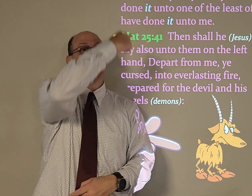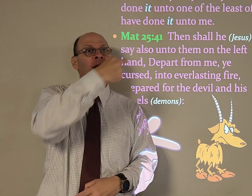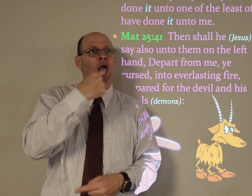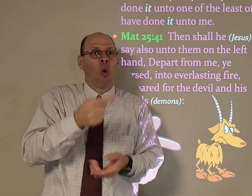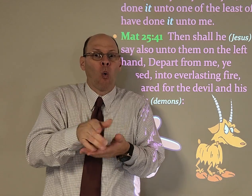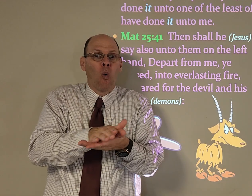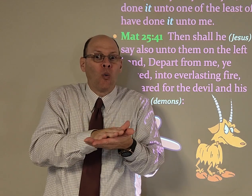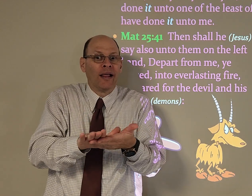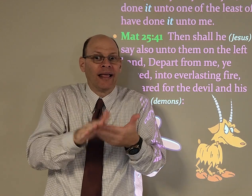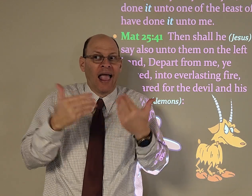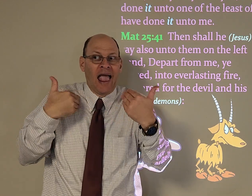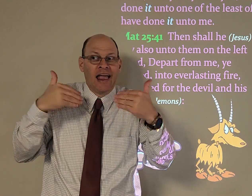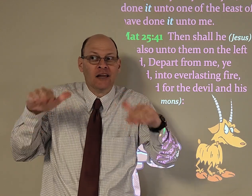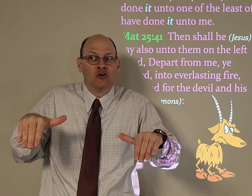the fallen angels.